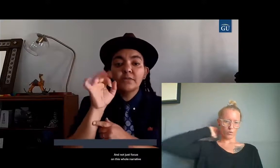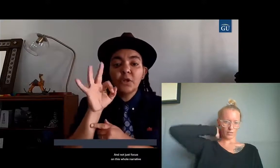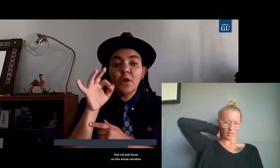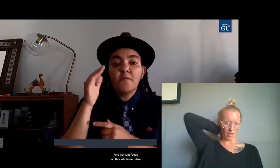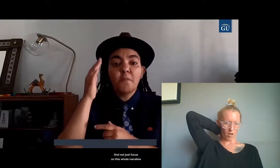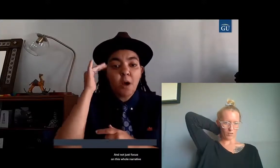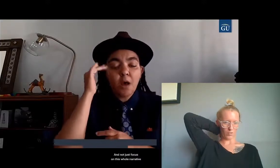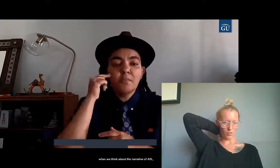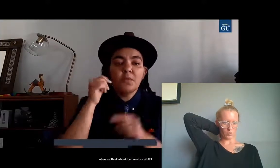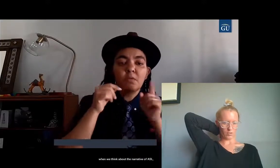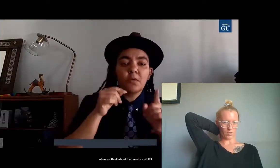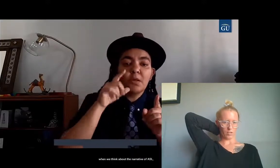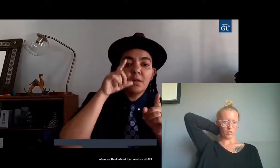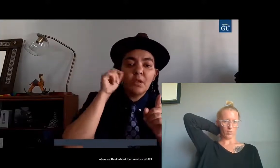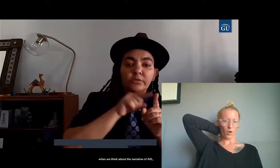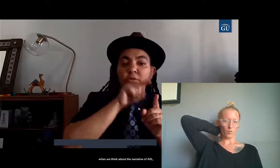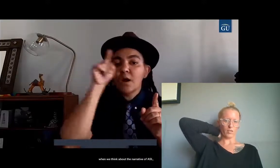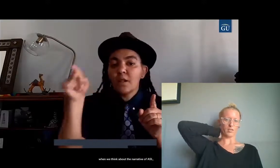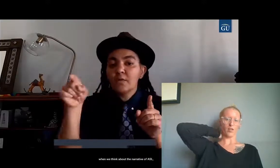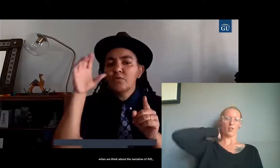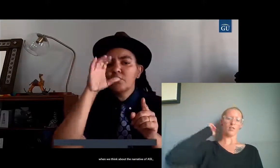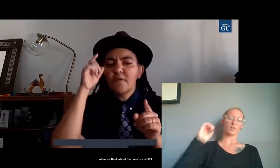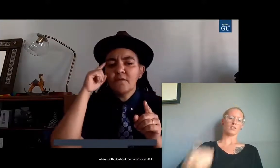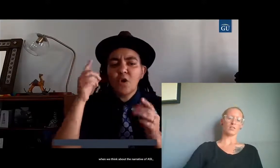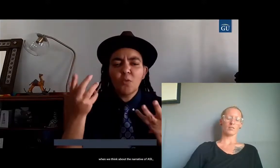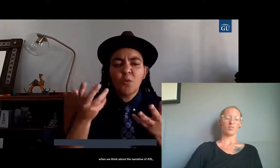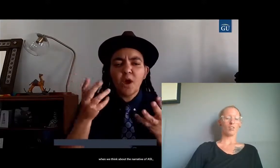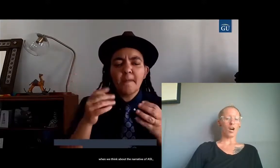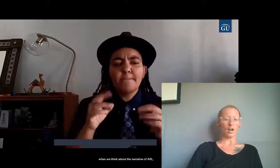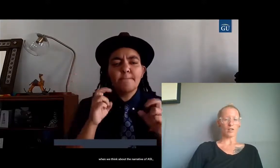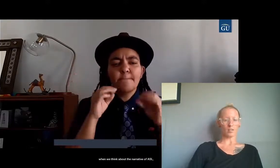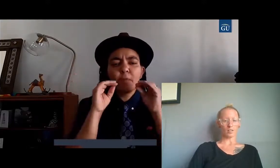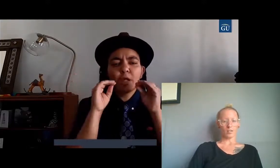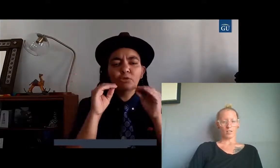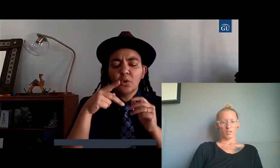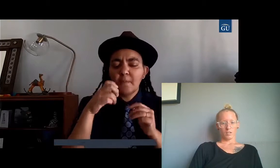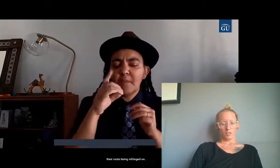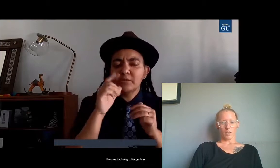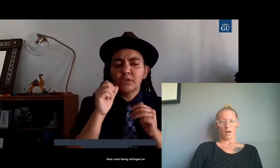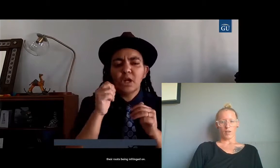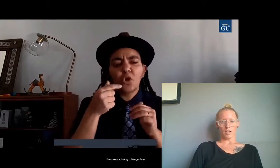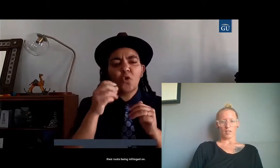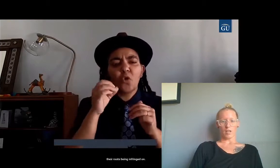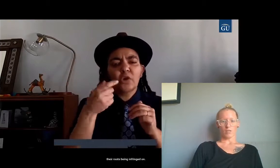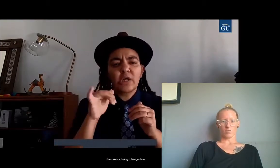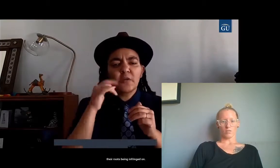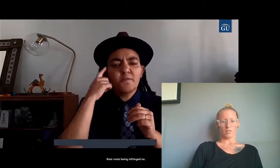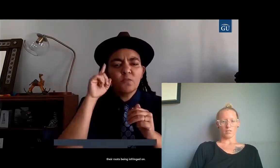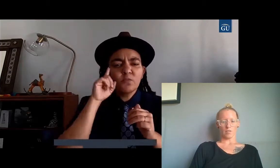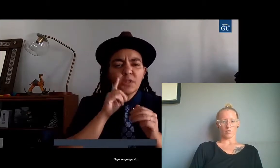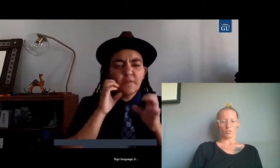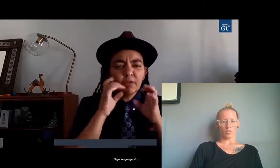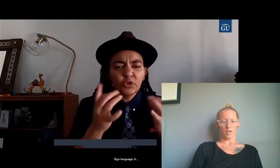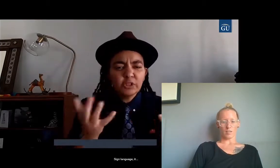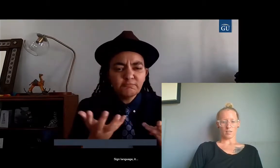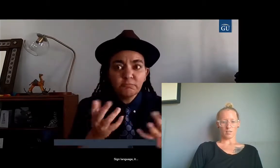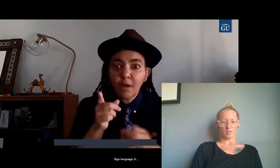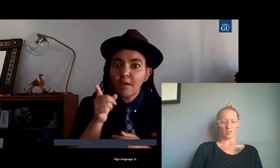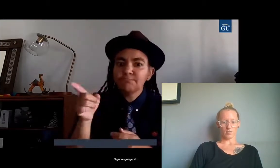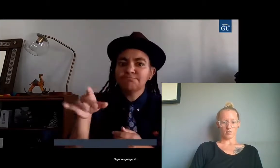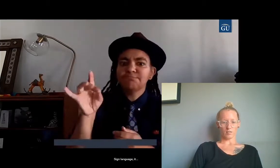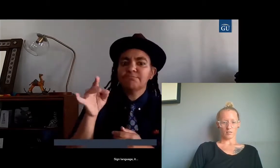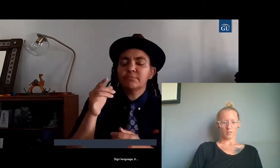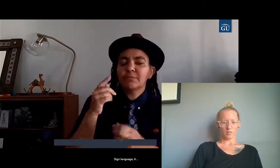And it's important that all of those components are taught about ASL within deaf history